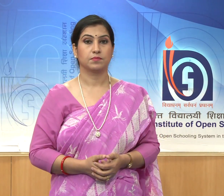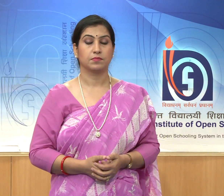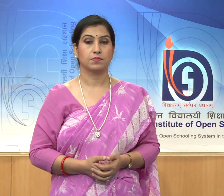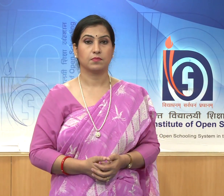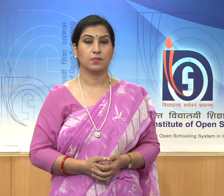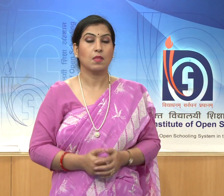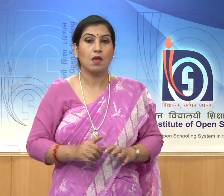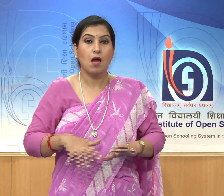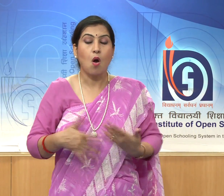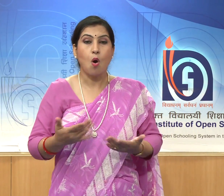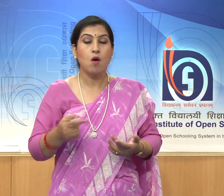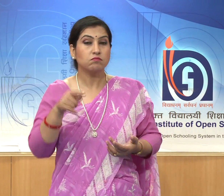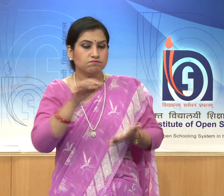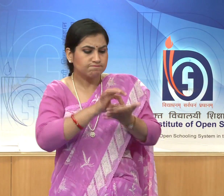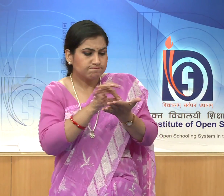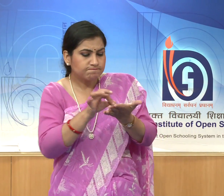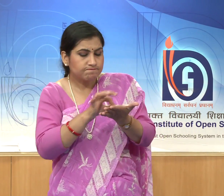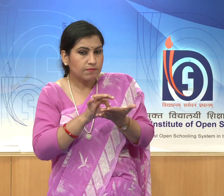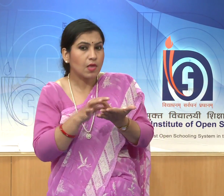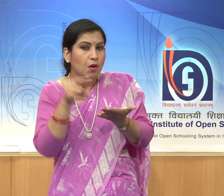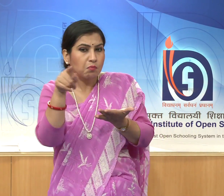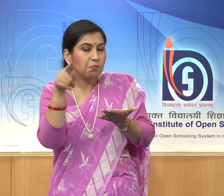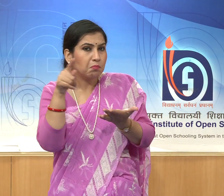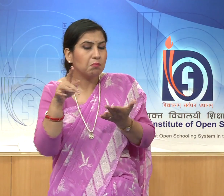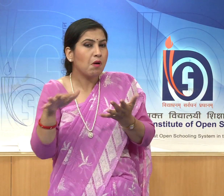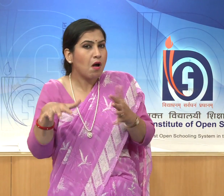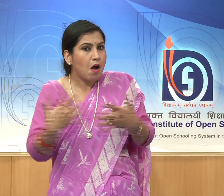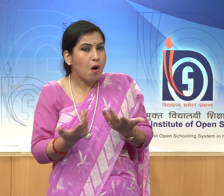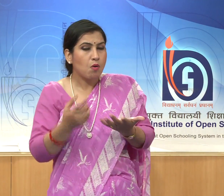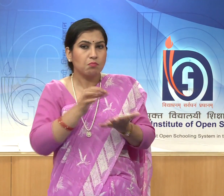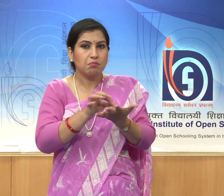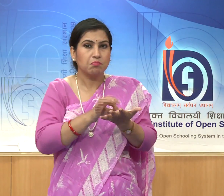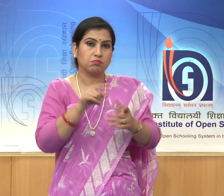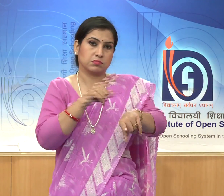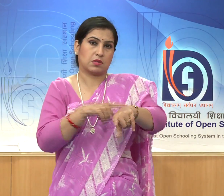the manuscript illustration of this period.